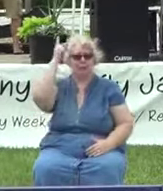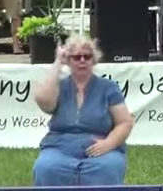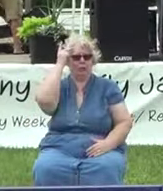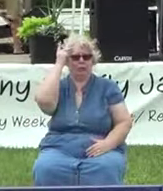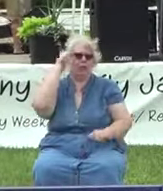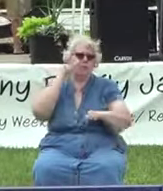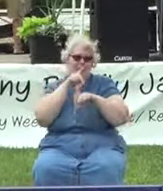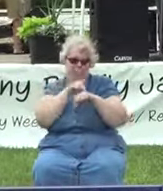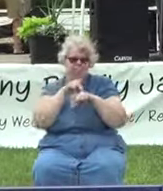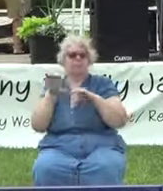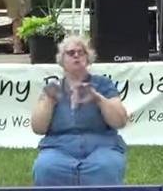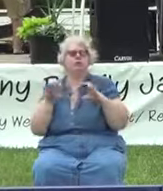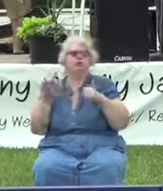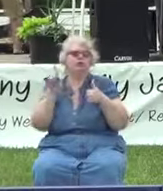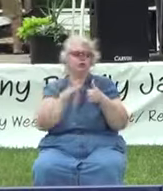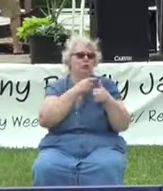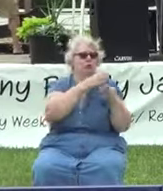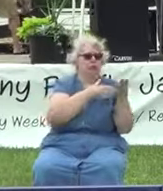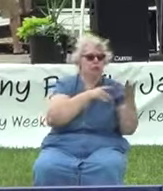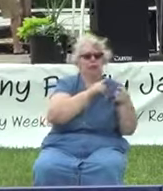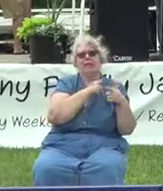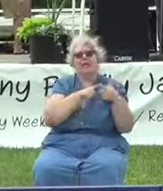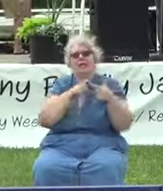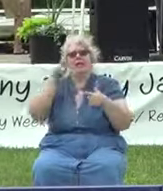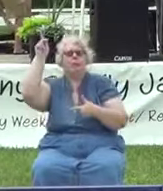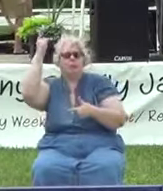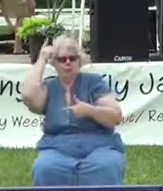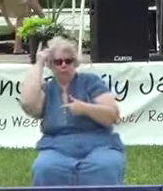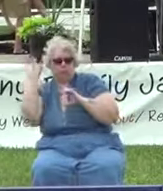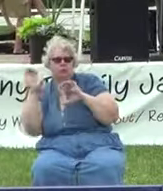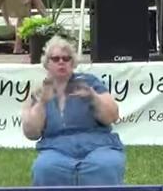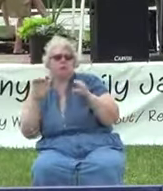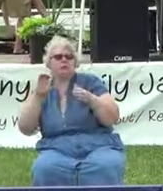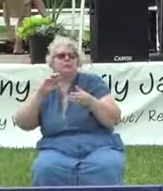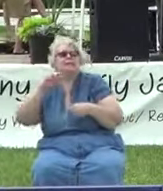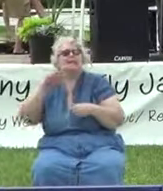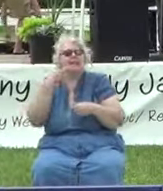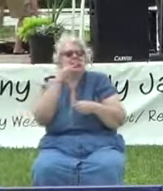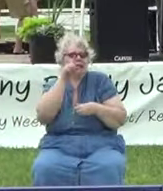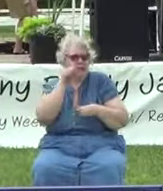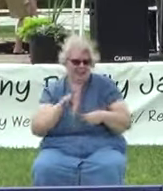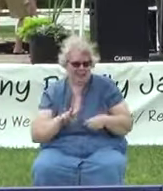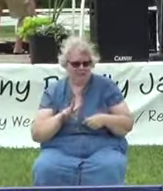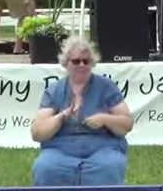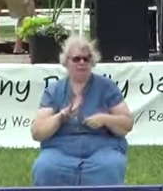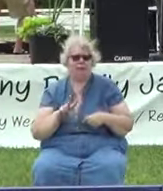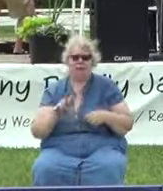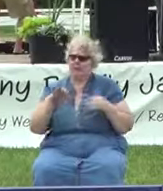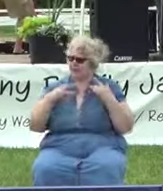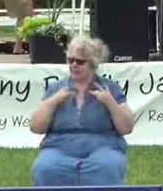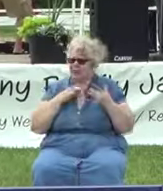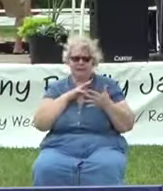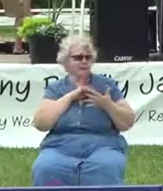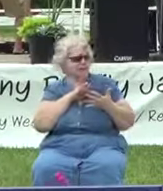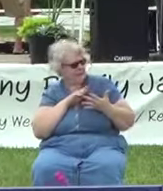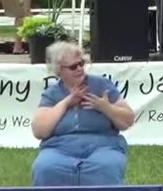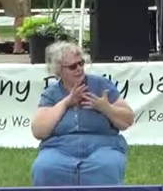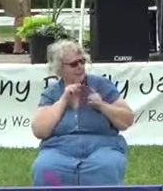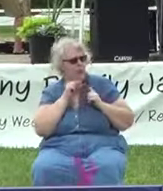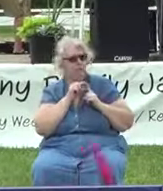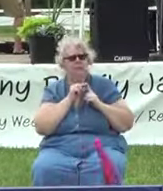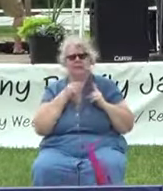then Paul gets into the last half. And it's going to be exciting to study the Word, but I kind of wrestled with